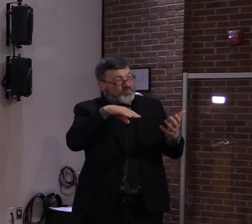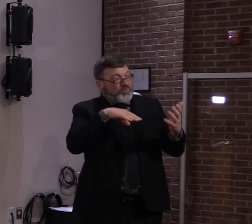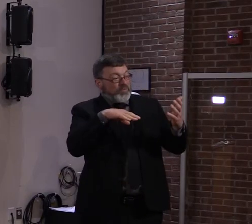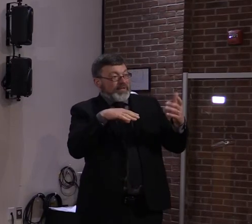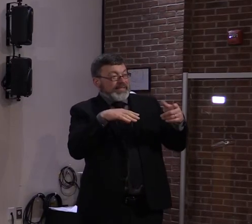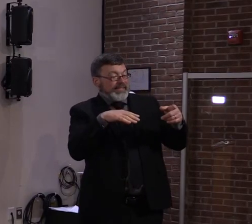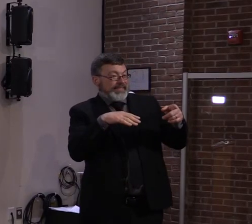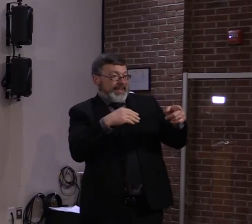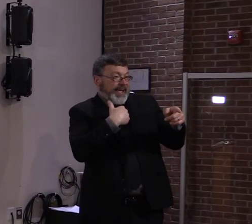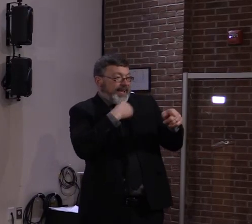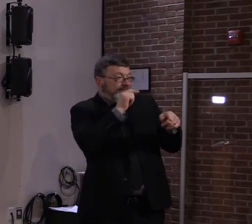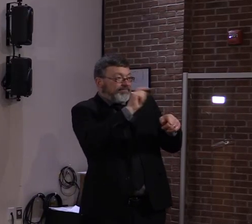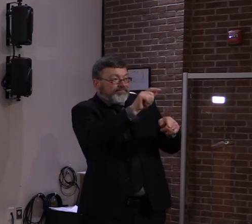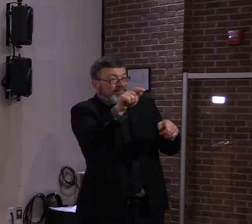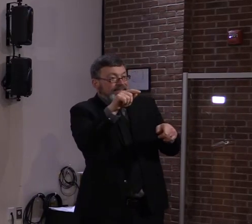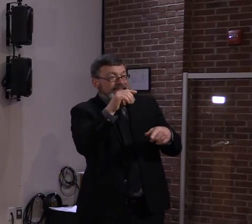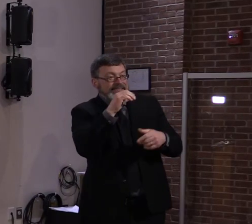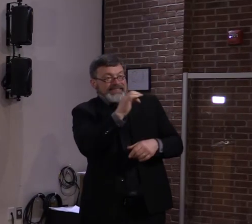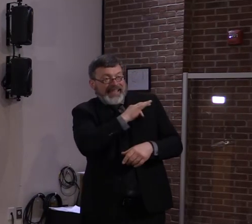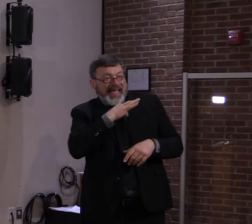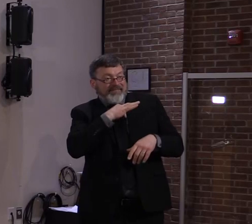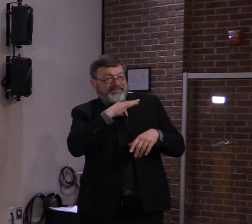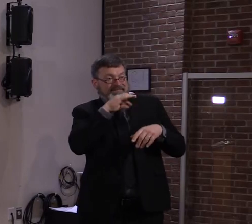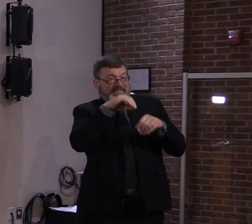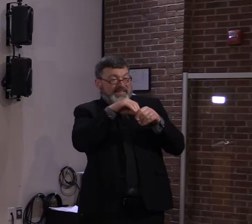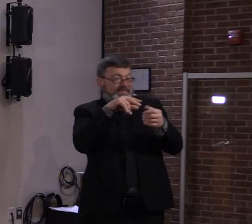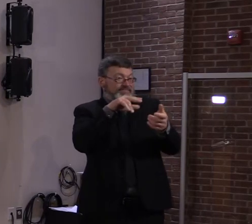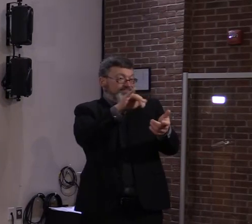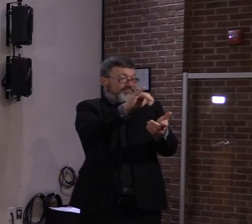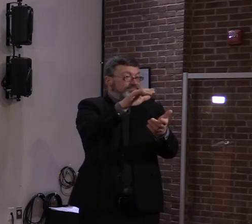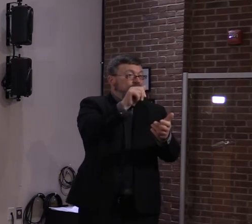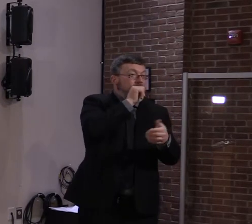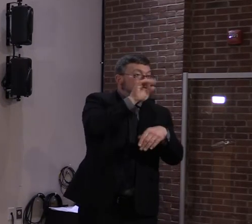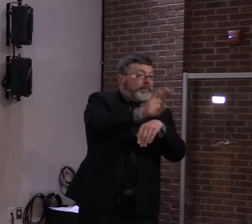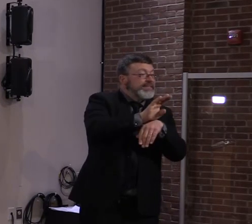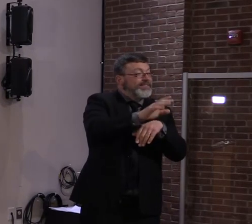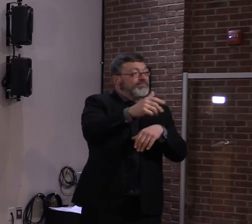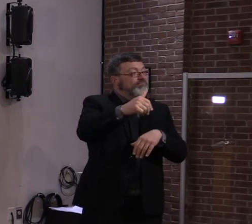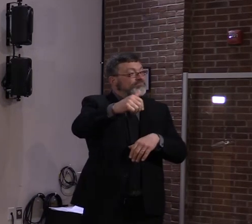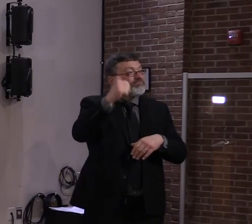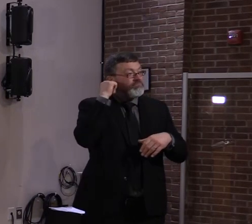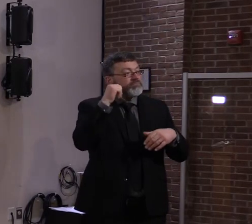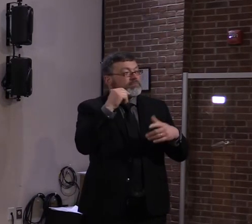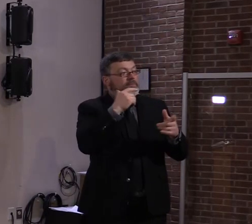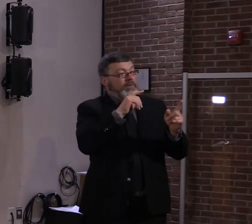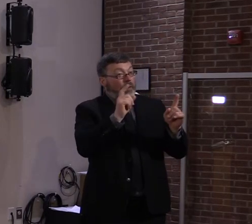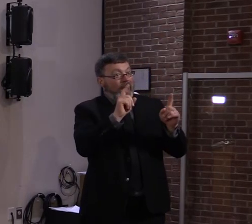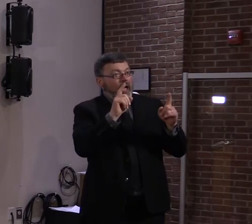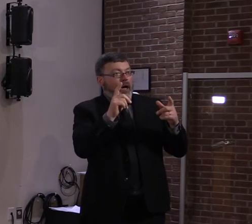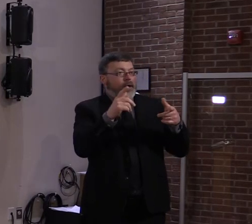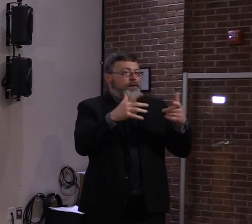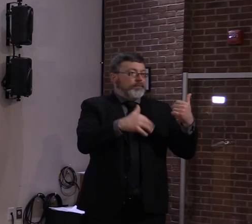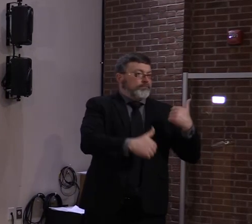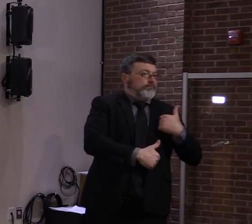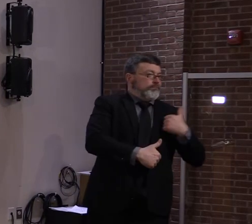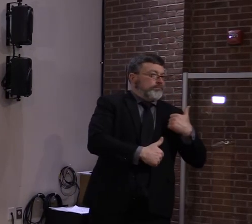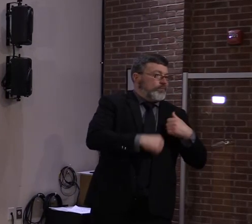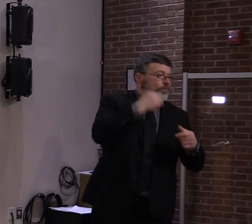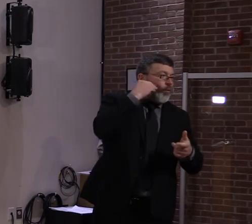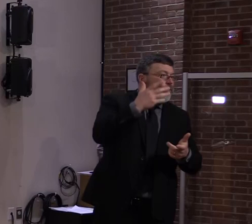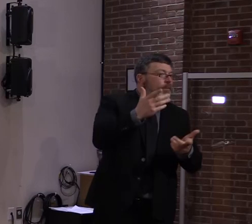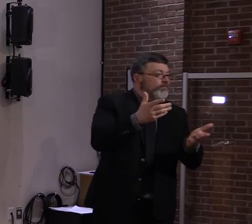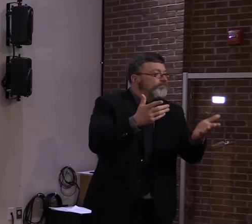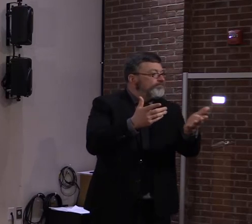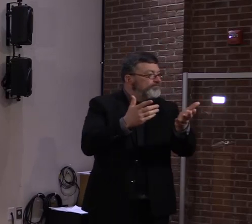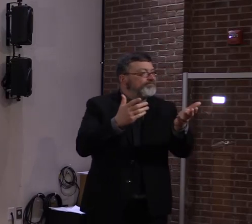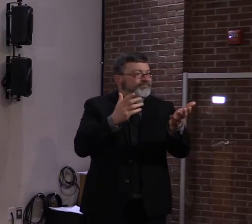want, and he has reached out to try and find why is that, and